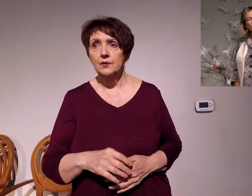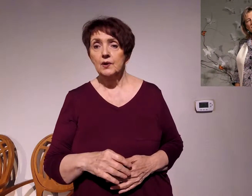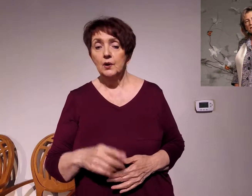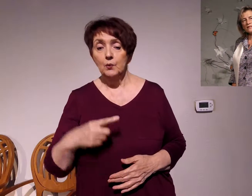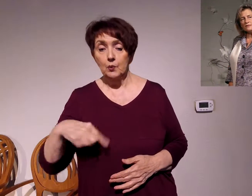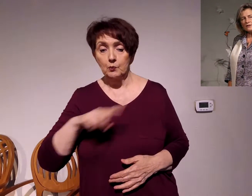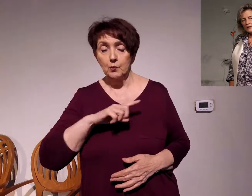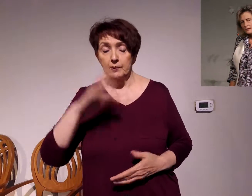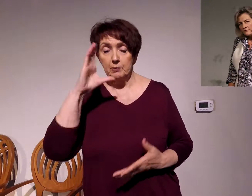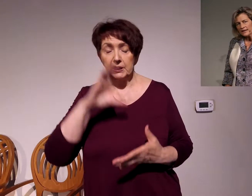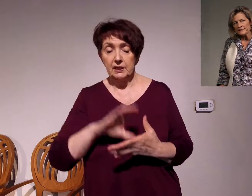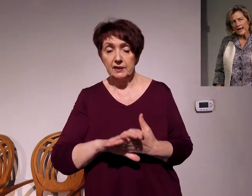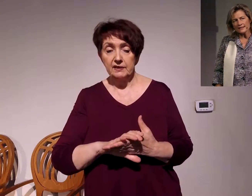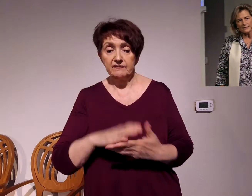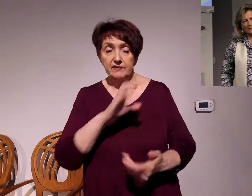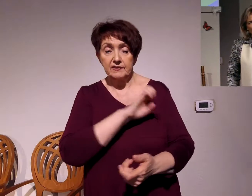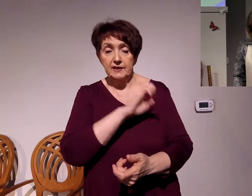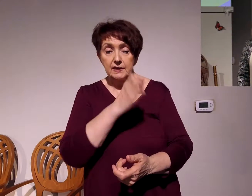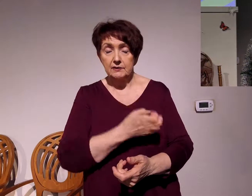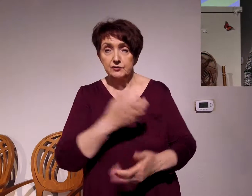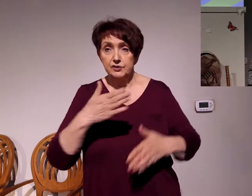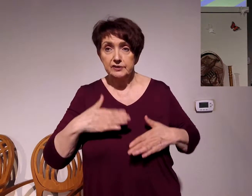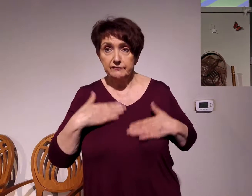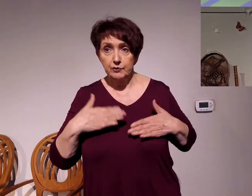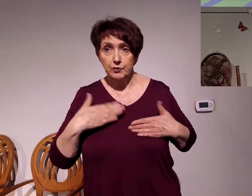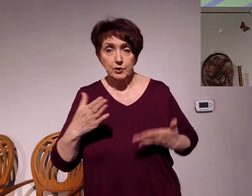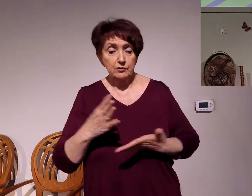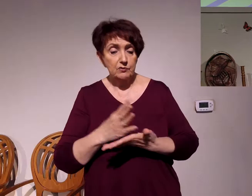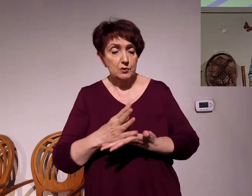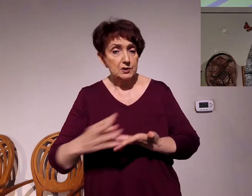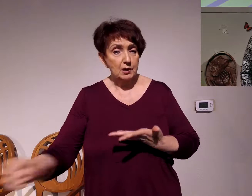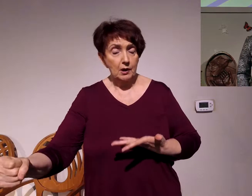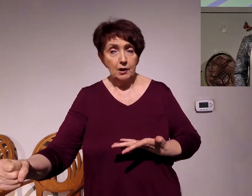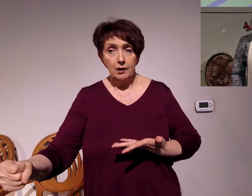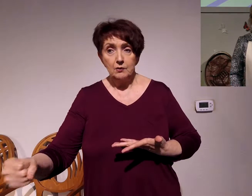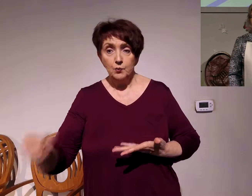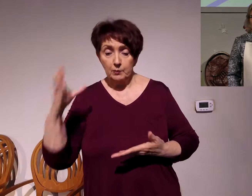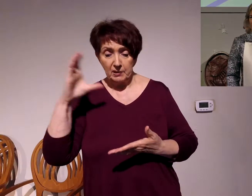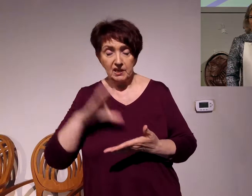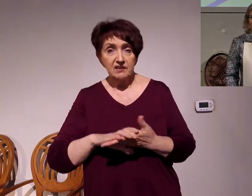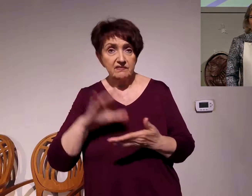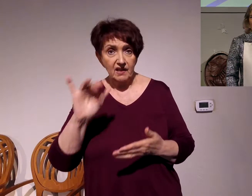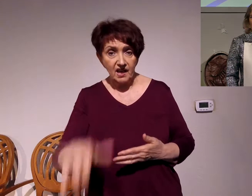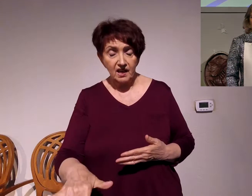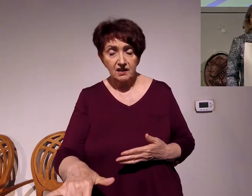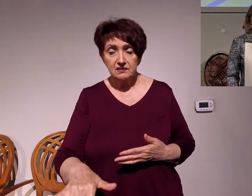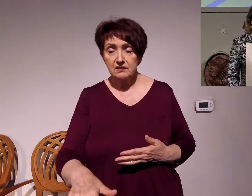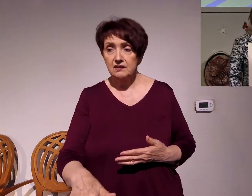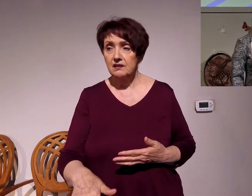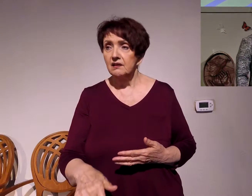when we believe that the vitality of our youth is no longer with us,